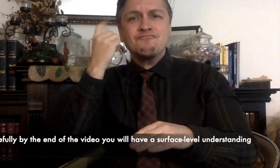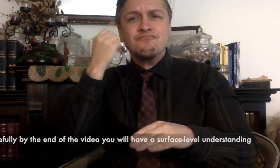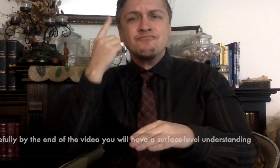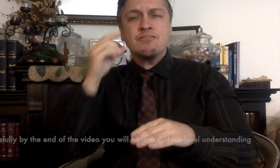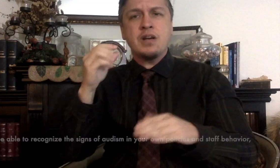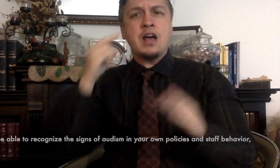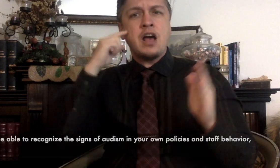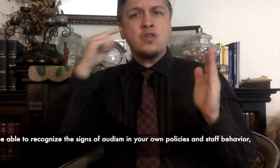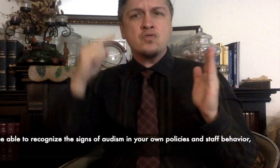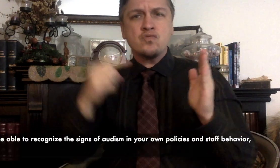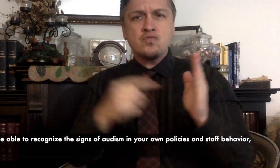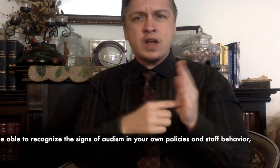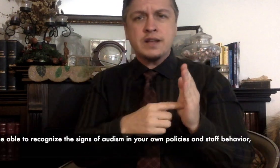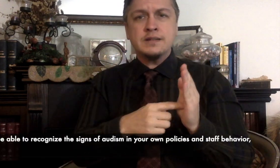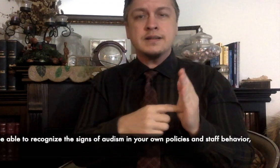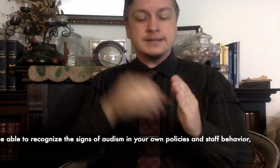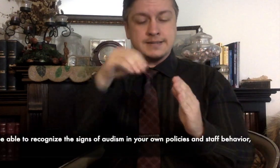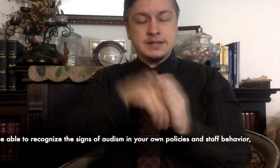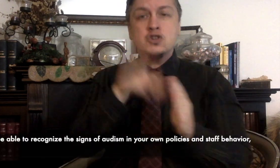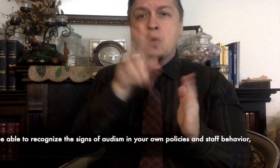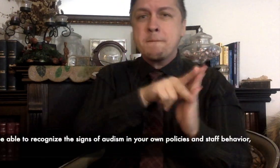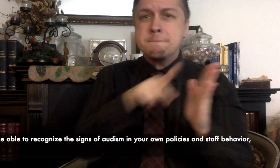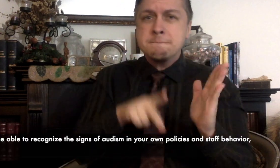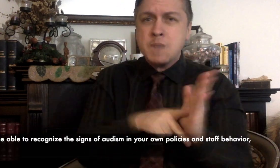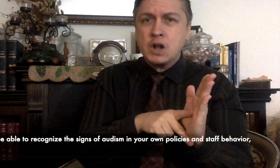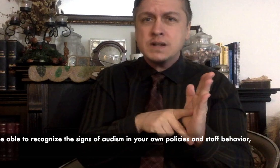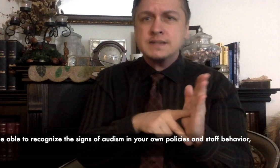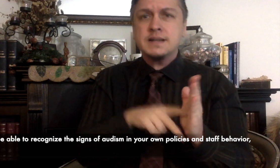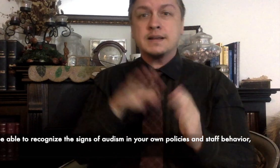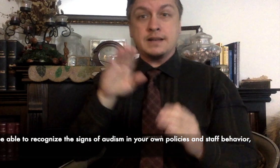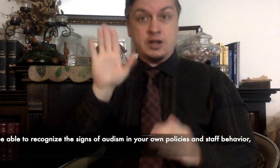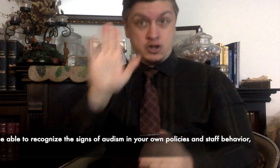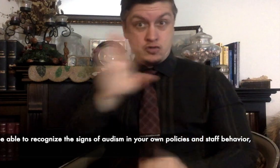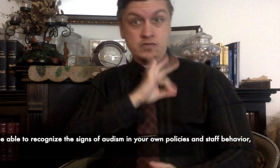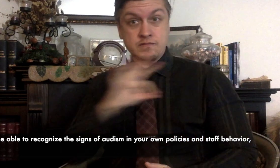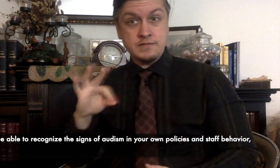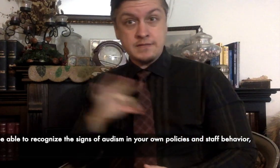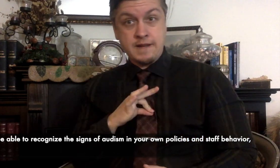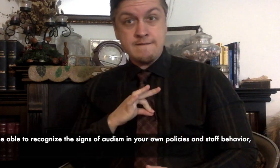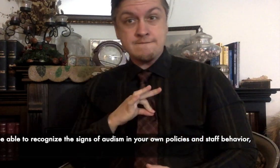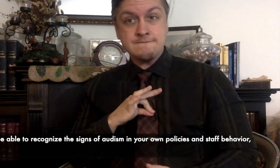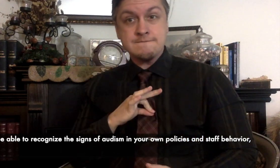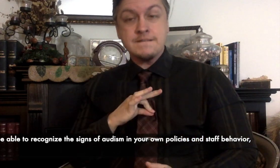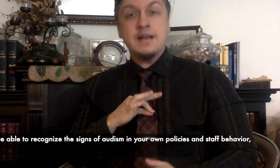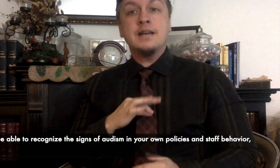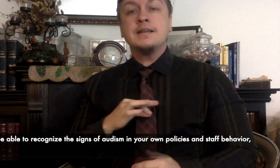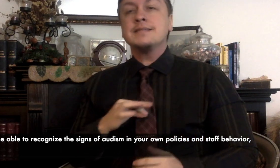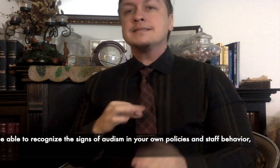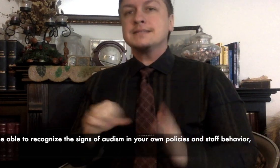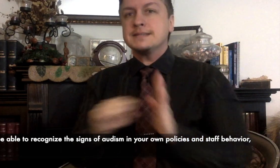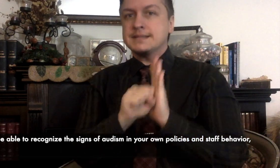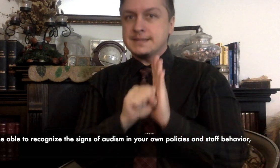understanding and will be able to recognize the signs of autism in your own policies and staff